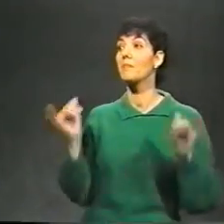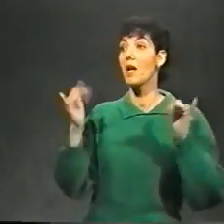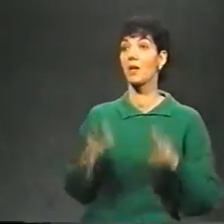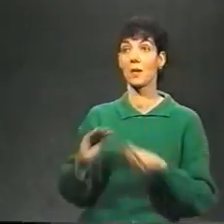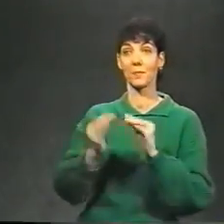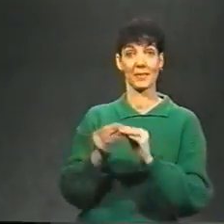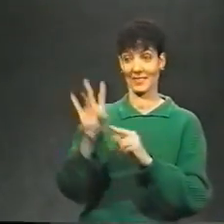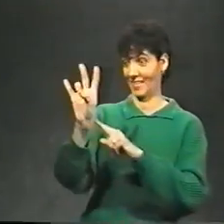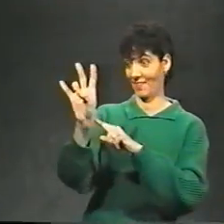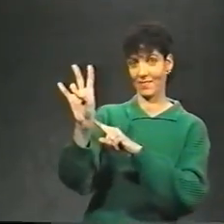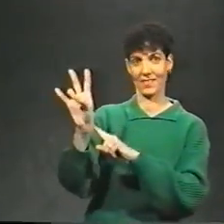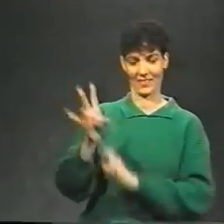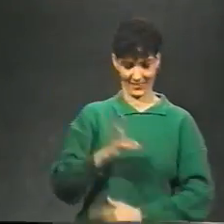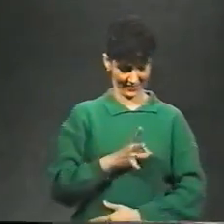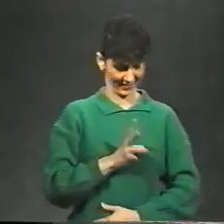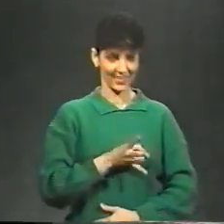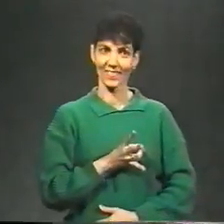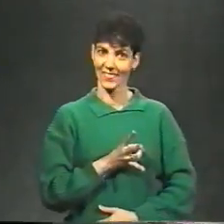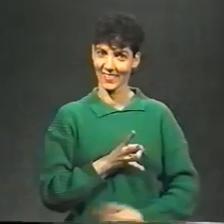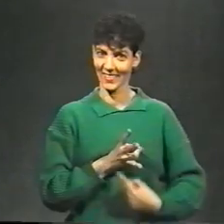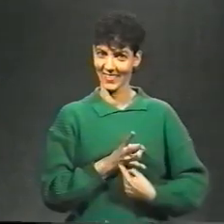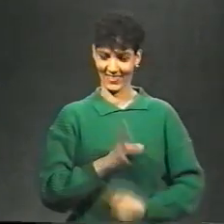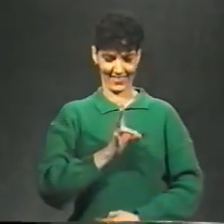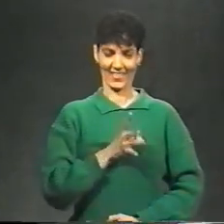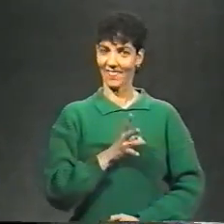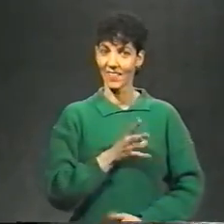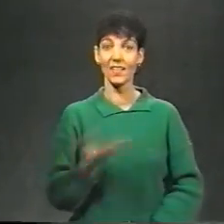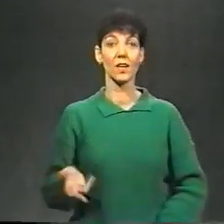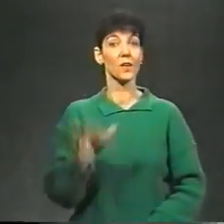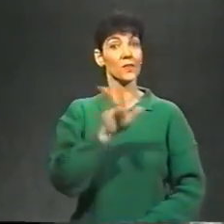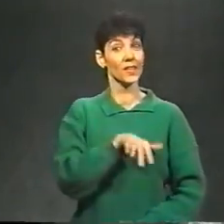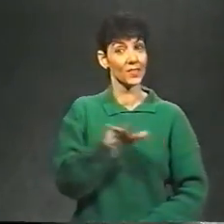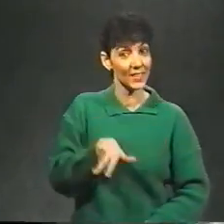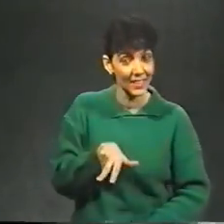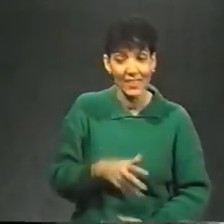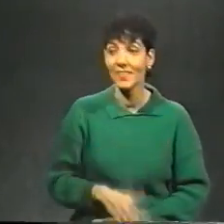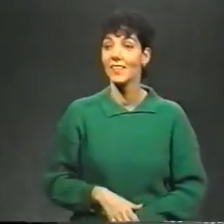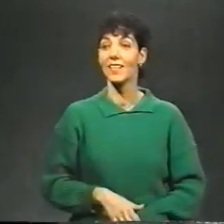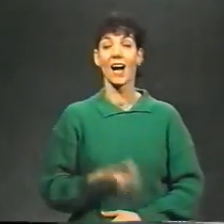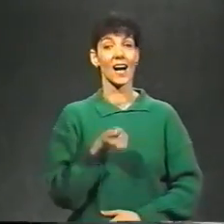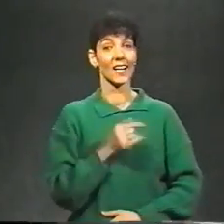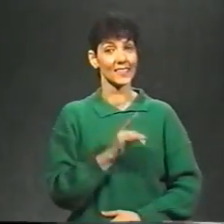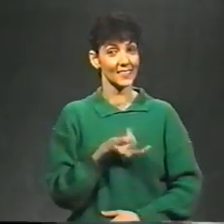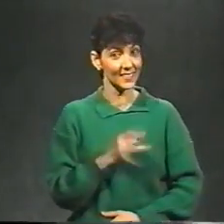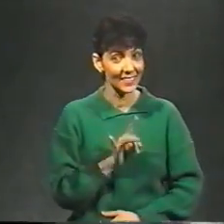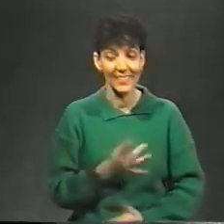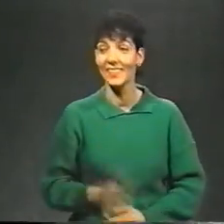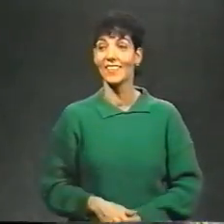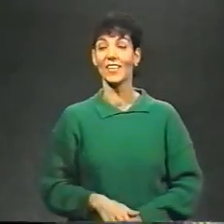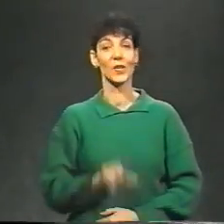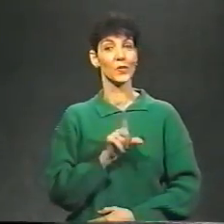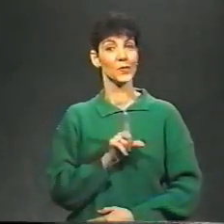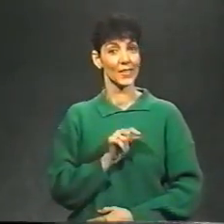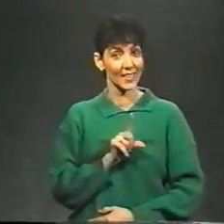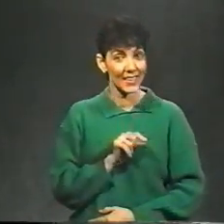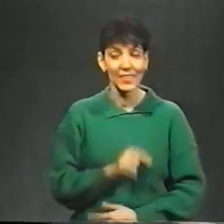The number is produced its usual way, as we discussed in the first tape, but the location is different.